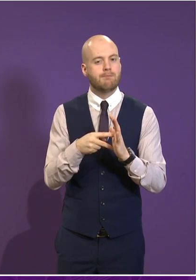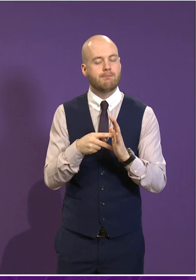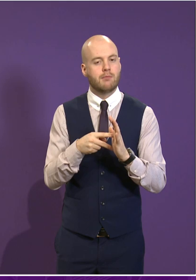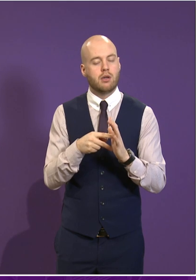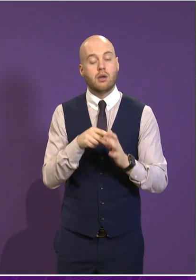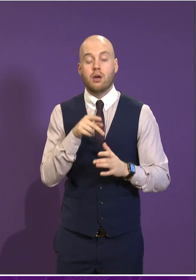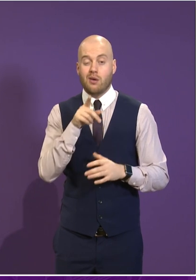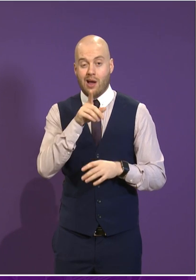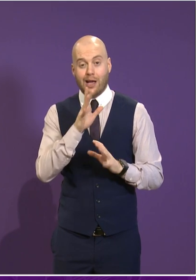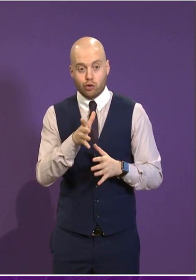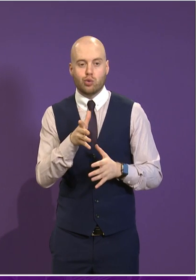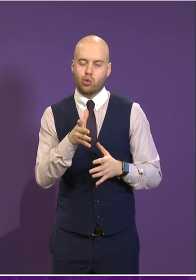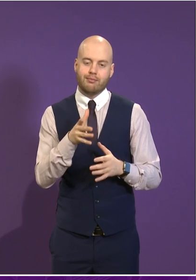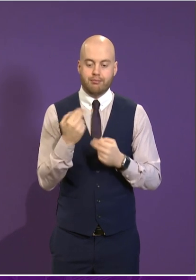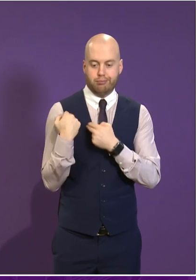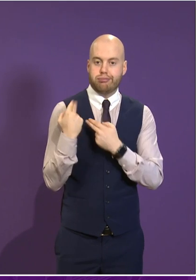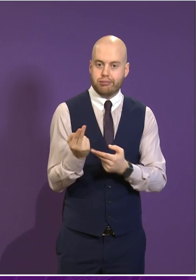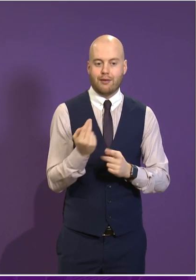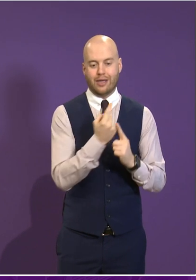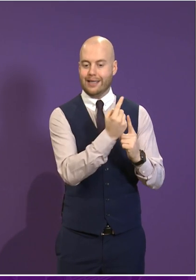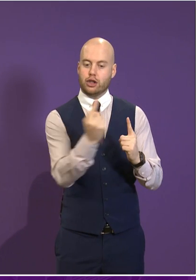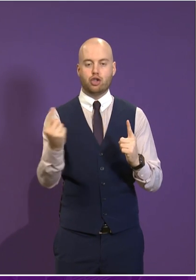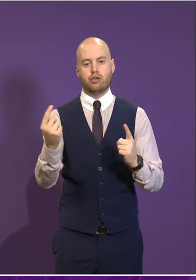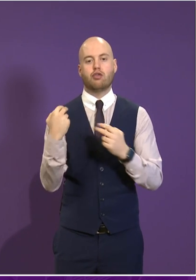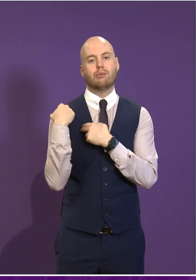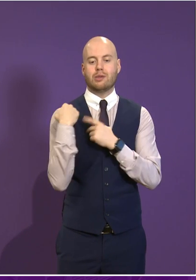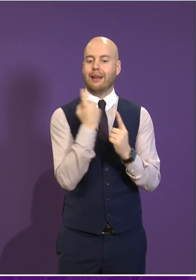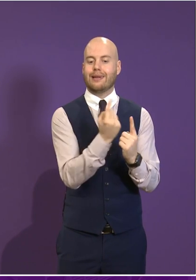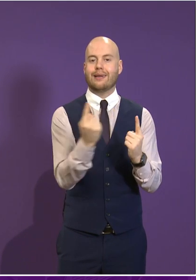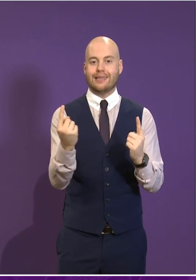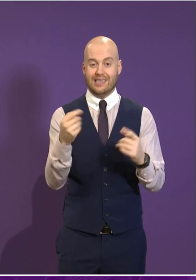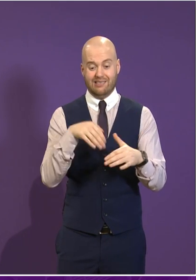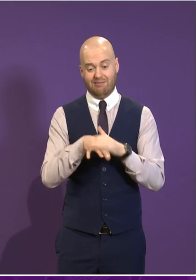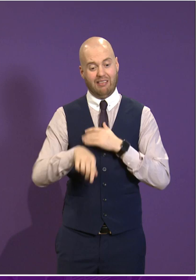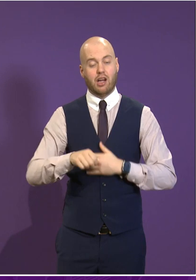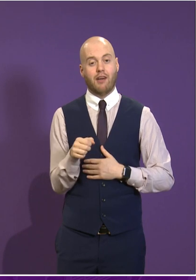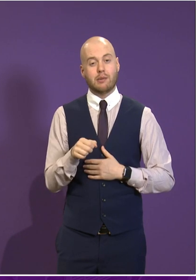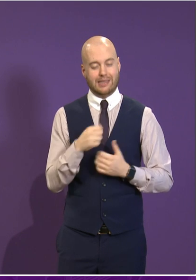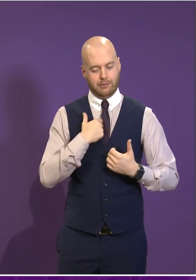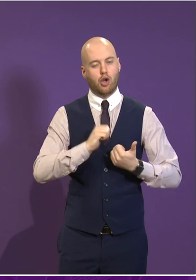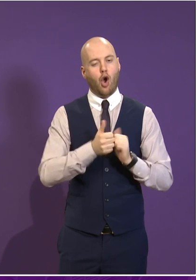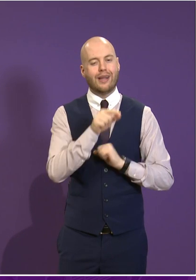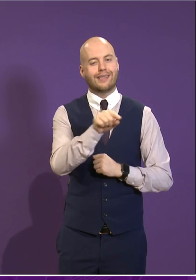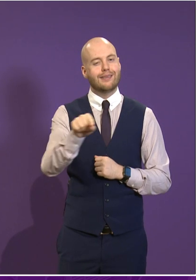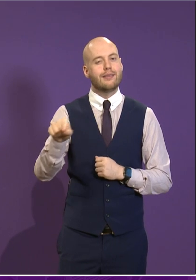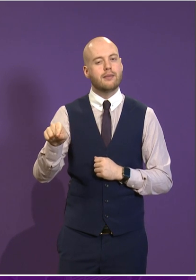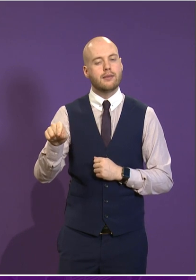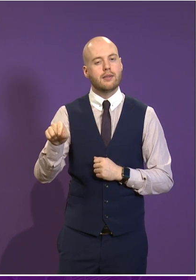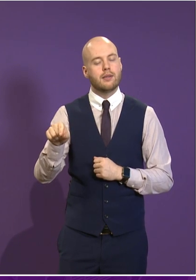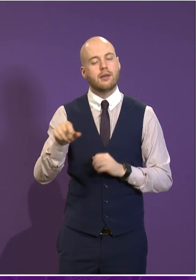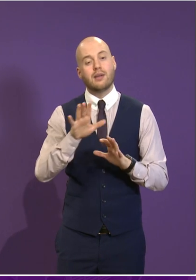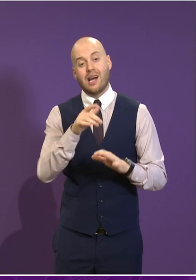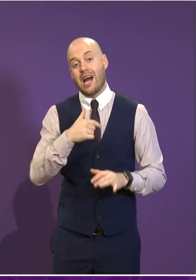statutory responsibilities that colleagues across the government have. I'm very clear about what the